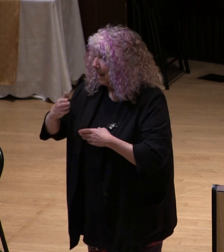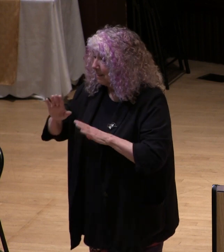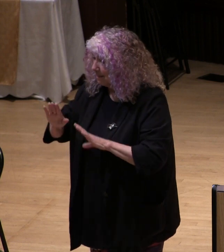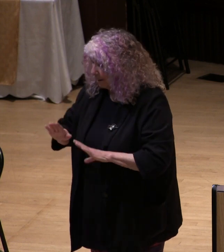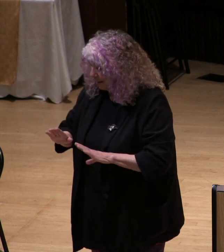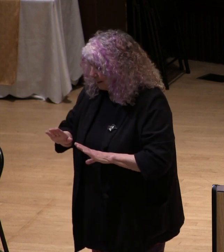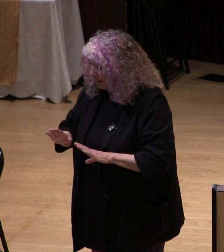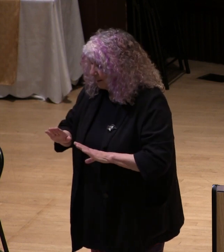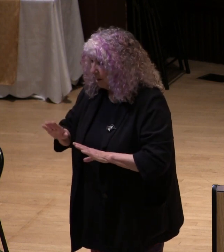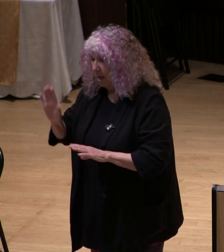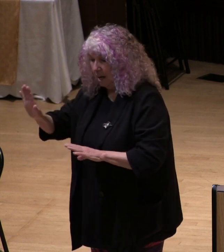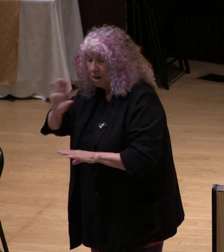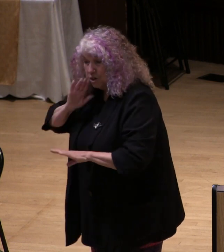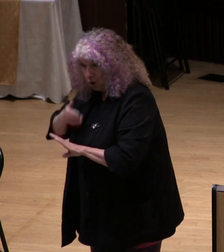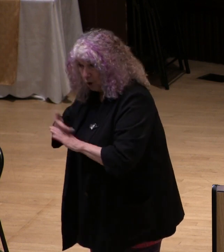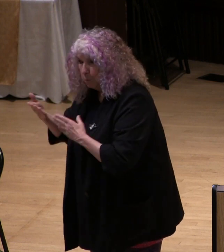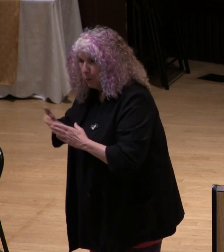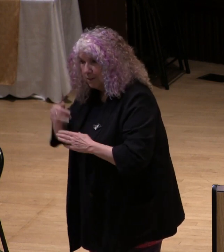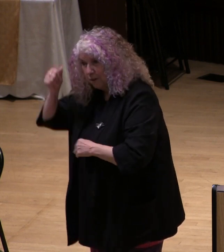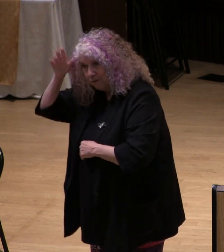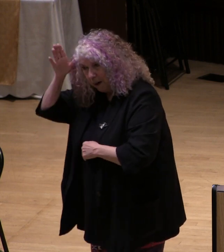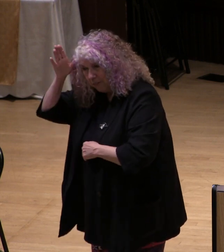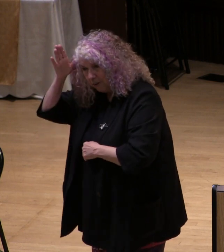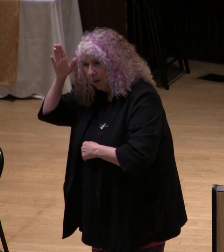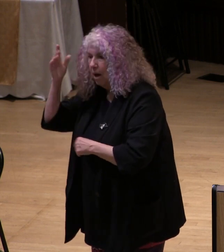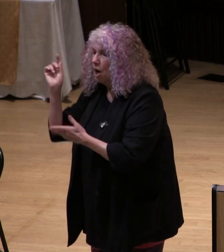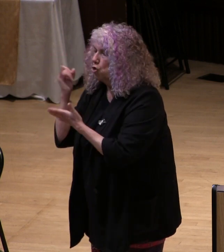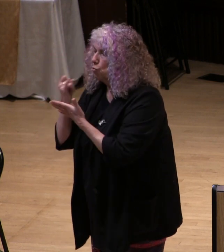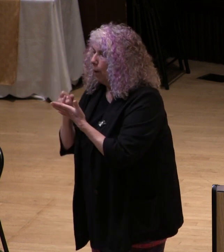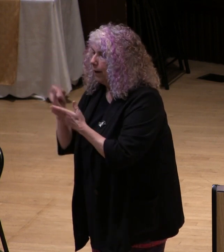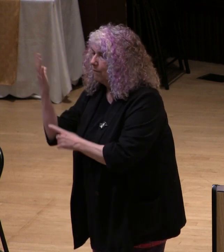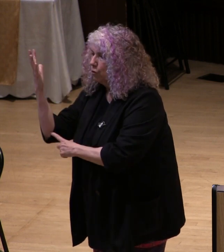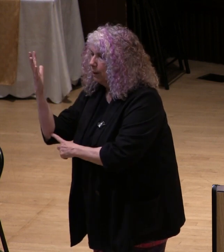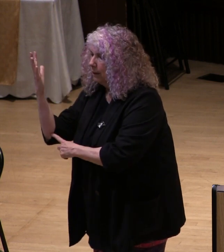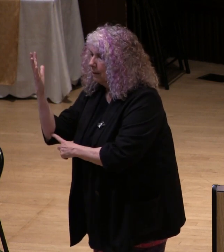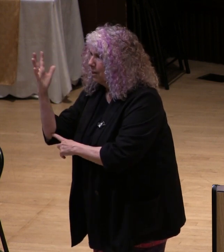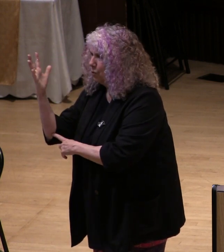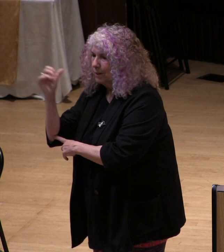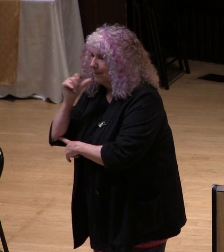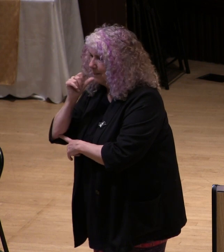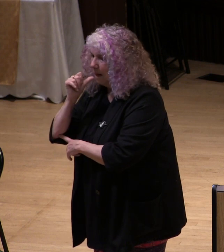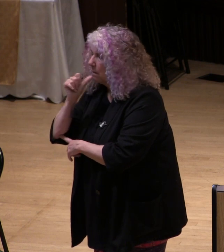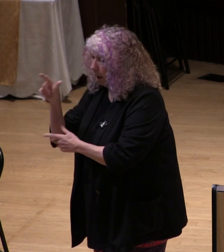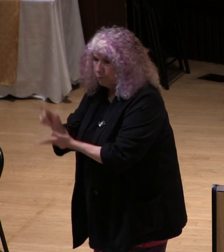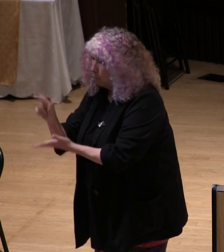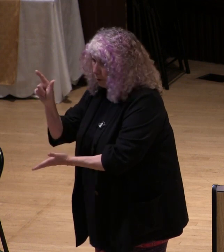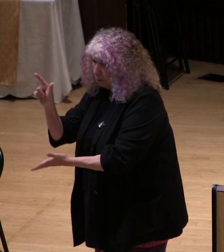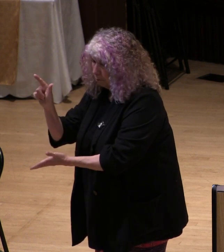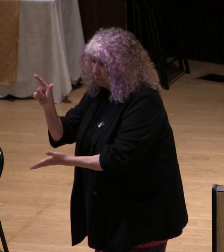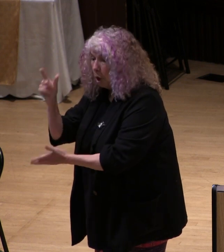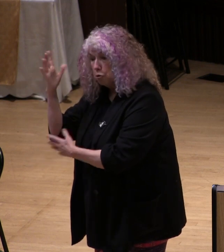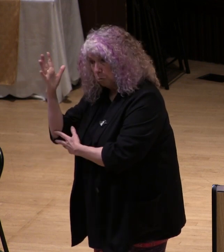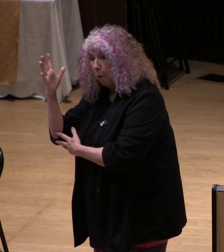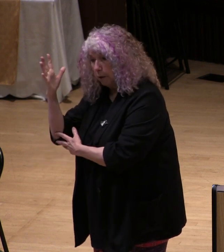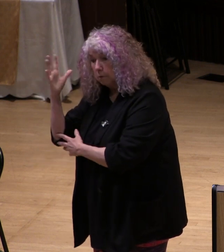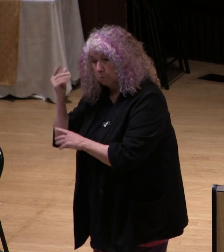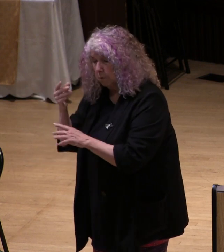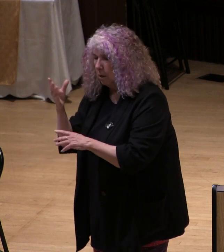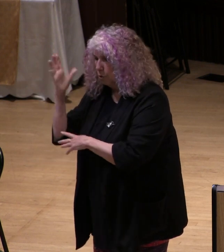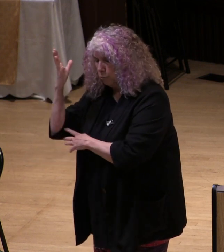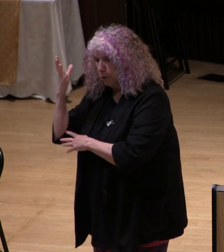Sunday, Malay brings her father a drawing of trees. Trees are not forbidden, and the drawing gets